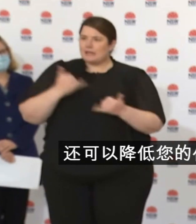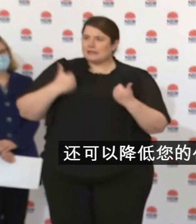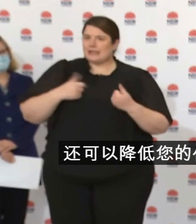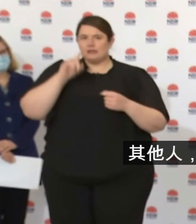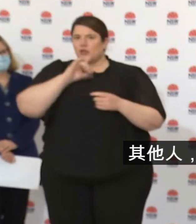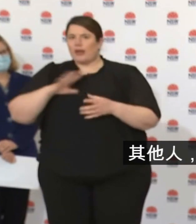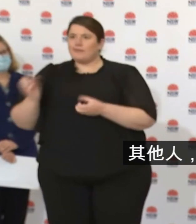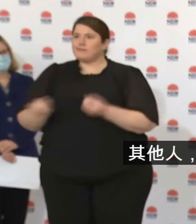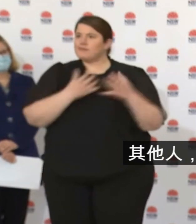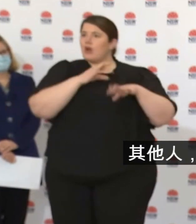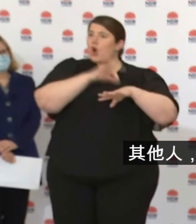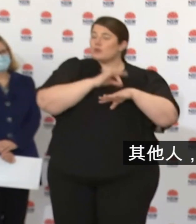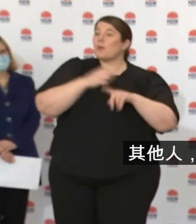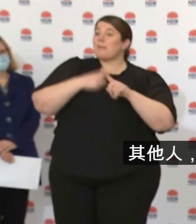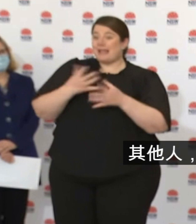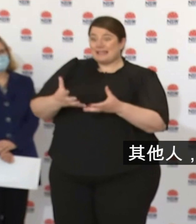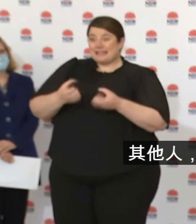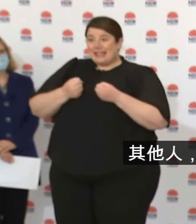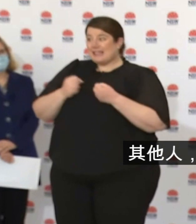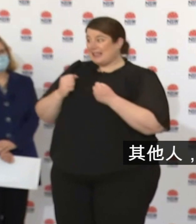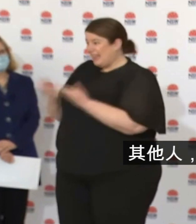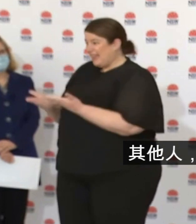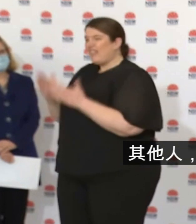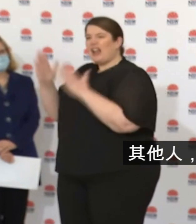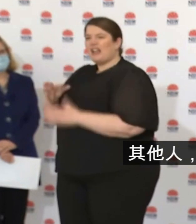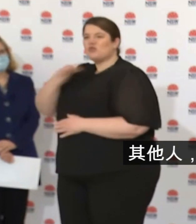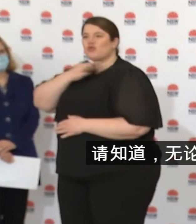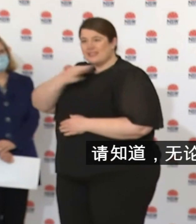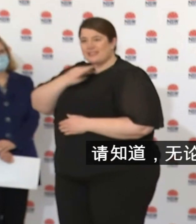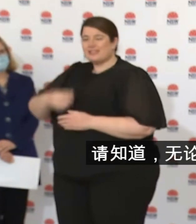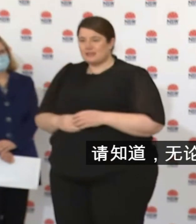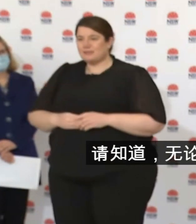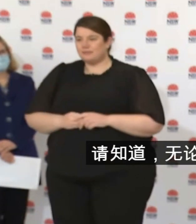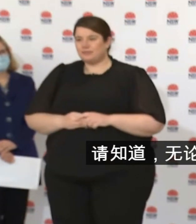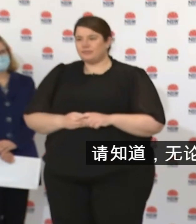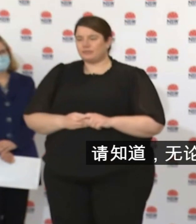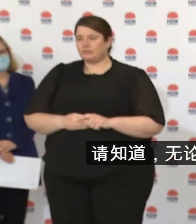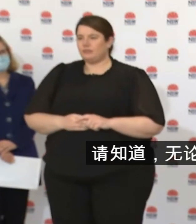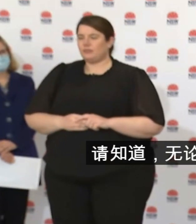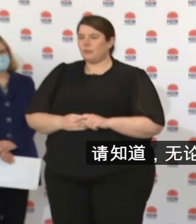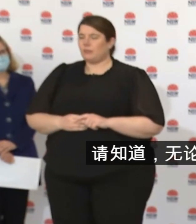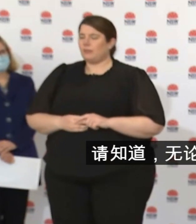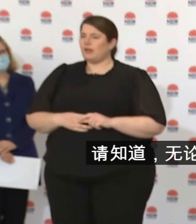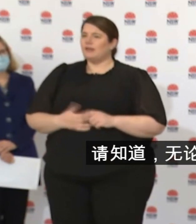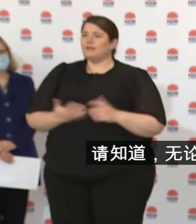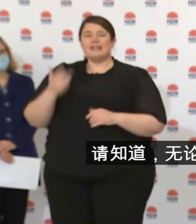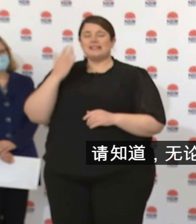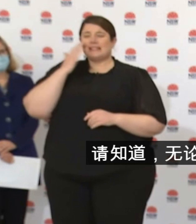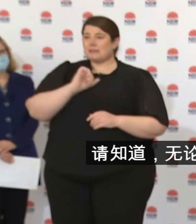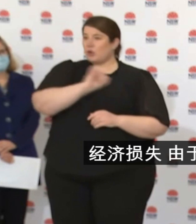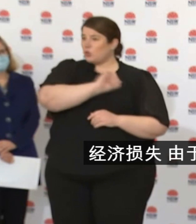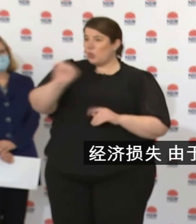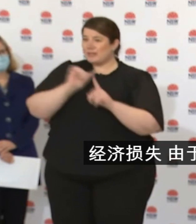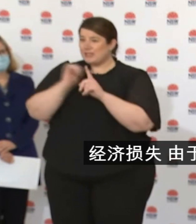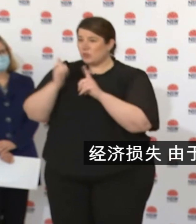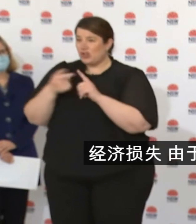convey the virus to others. And finally, can I just make this point? Please know that no matter what your circumstances, if you've